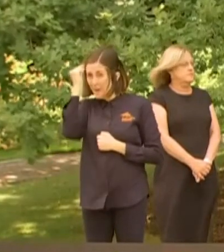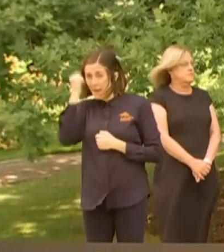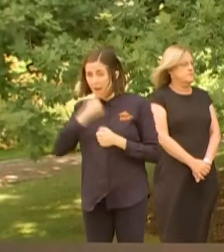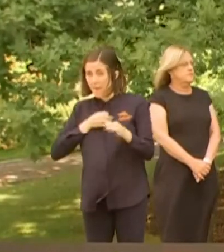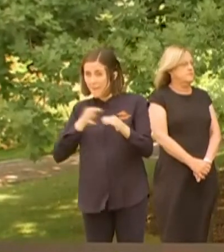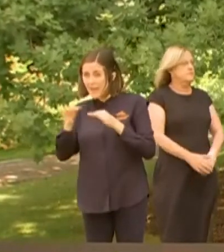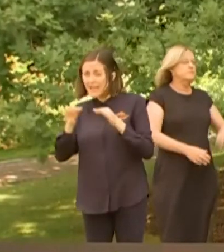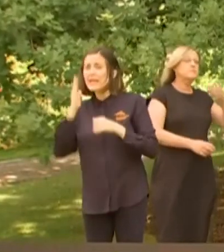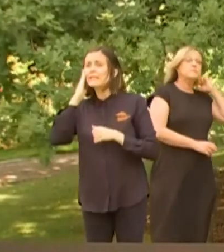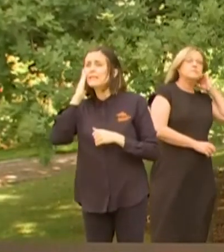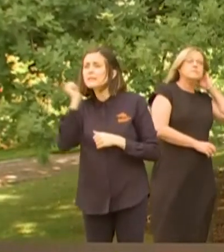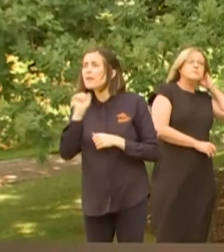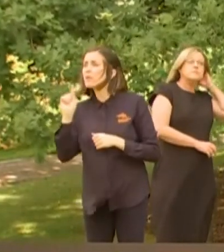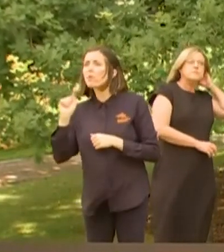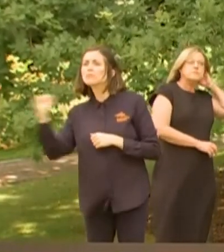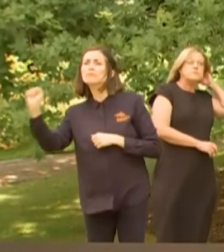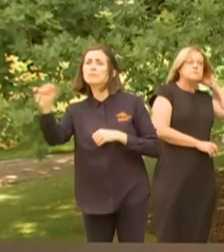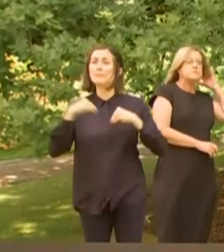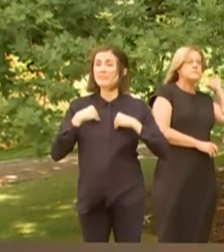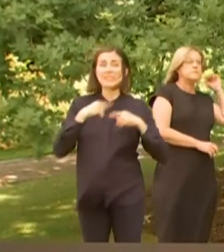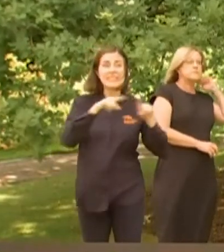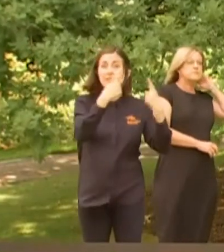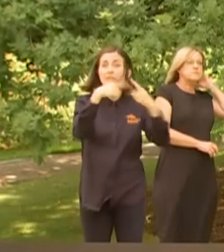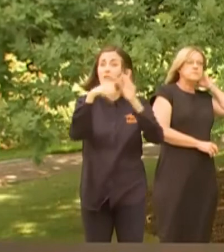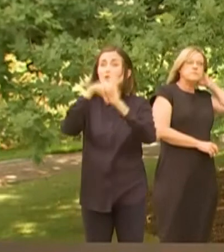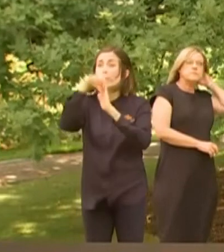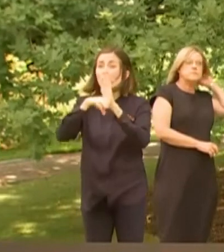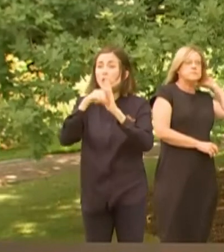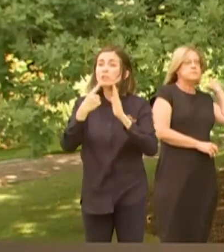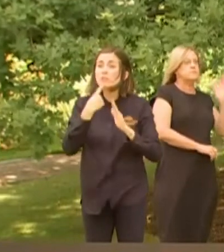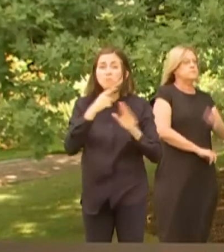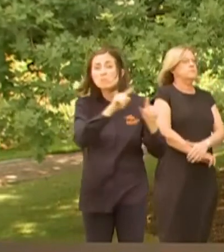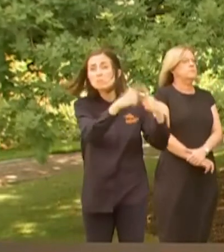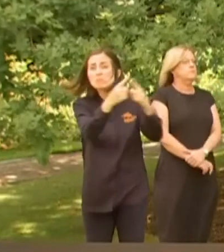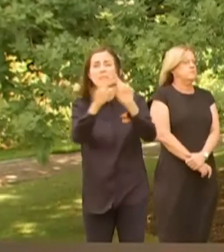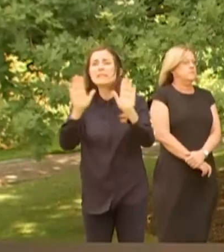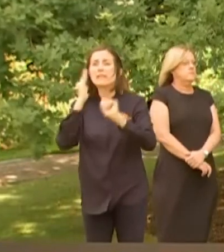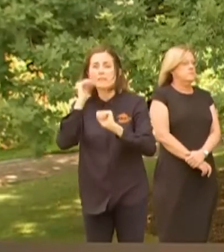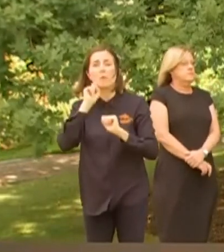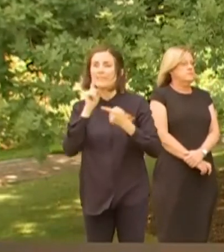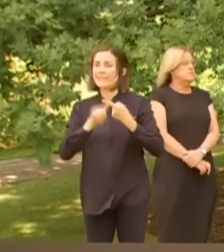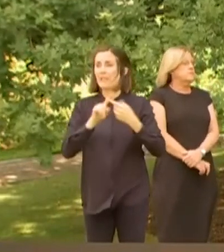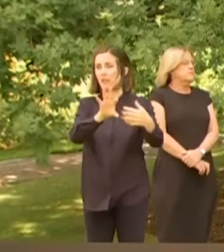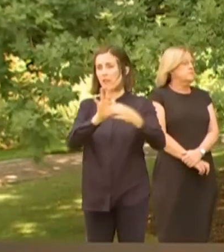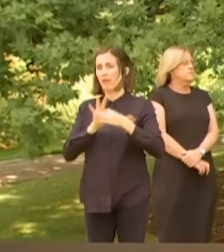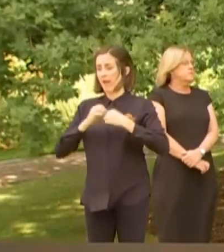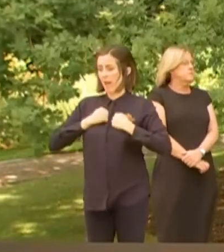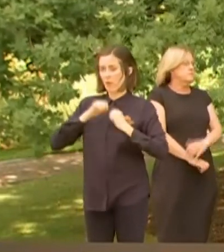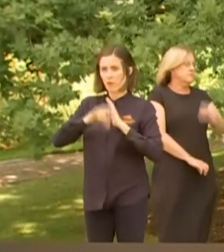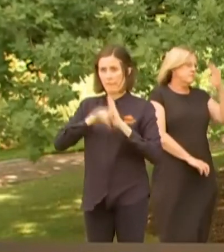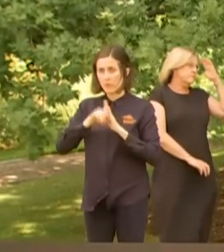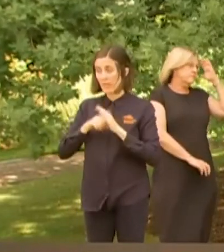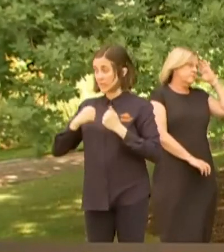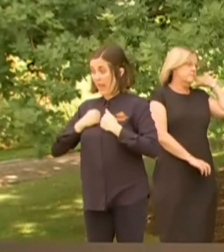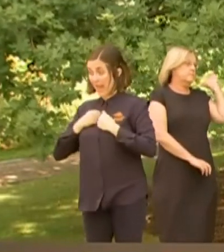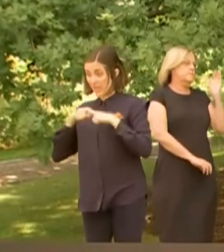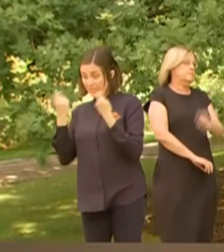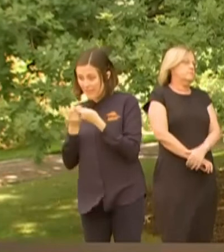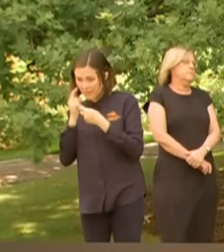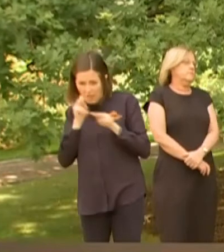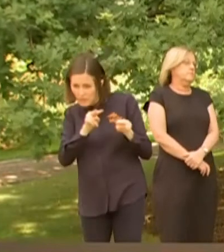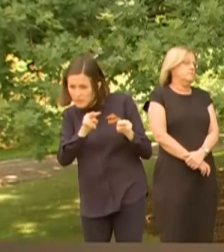what the QR type product, all of that information, where relevant, can speak to our system and be used by our contact tracers and public